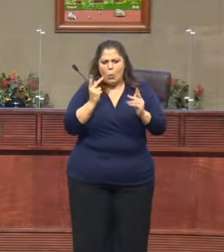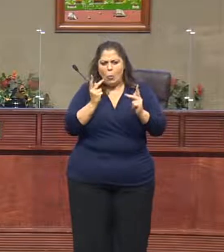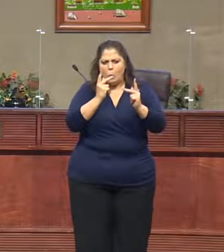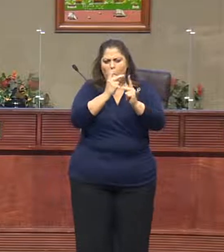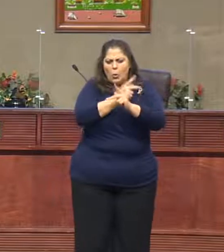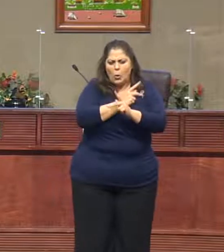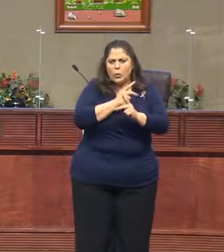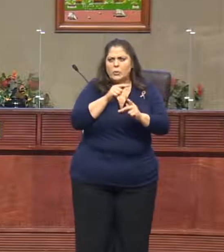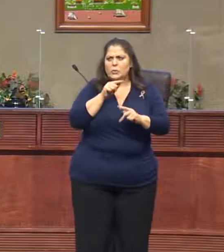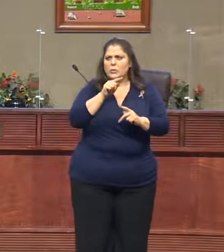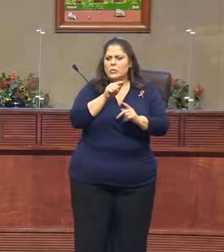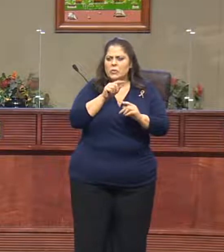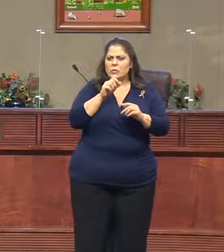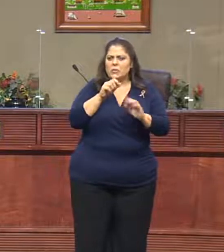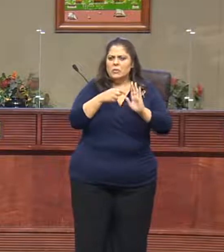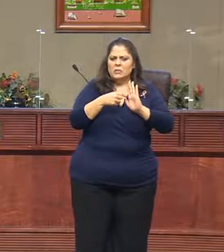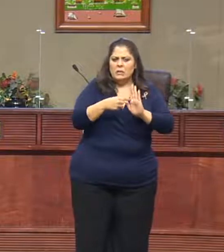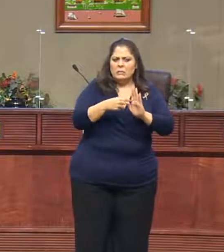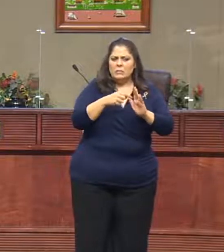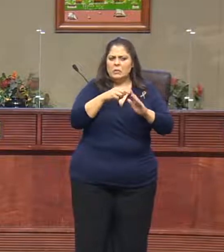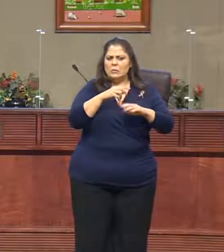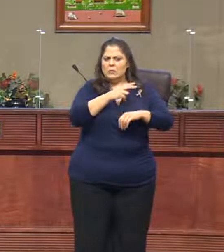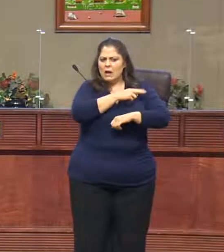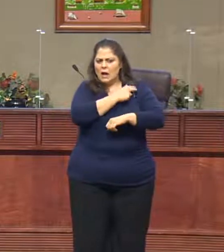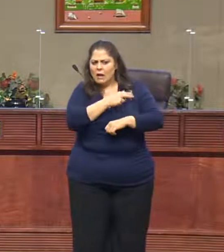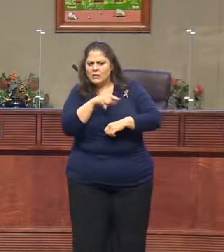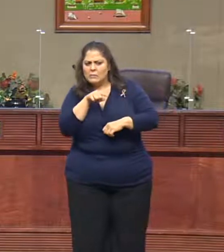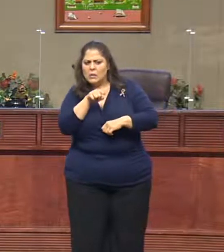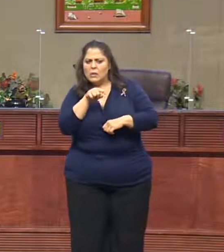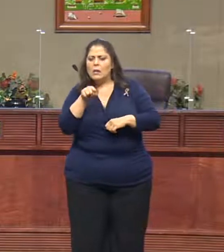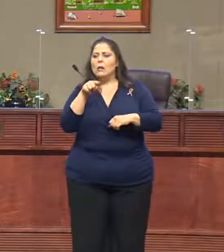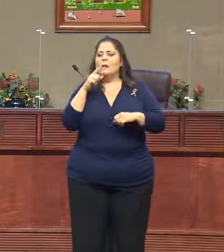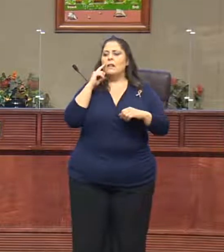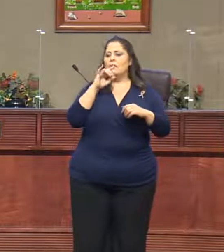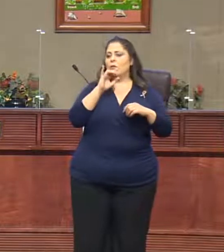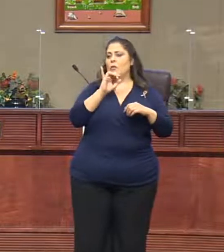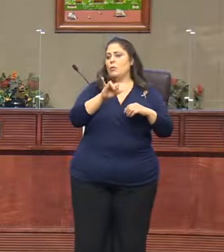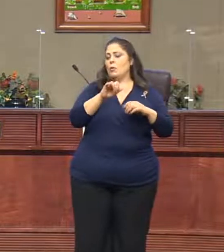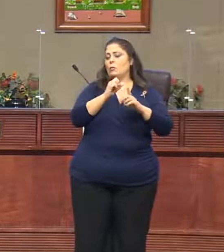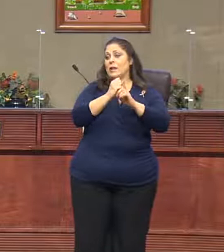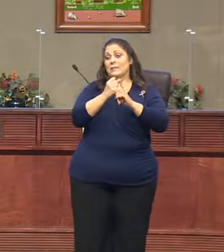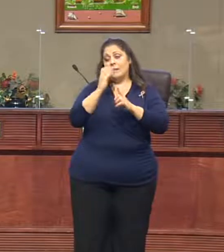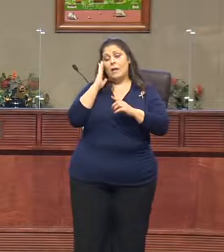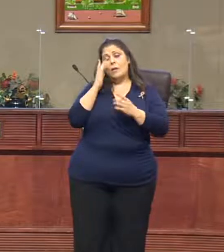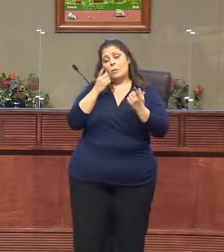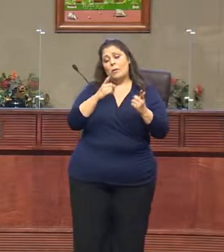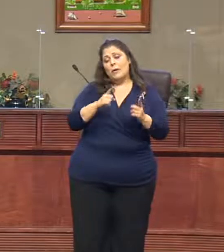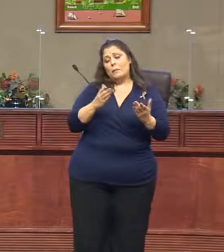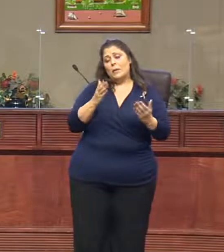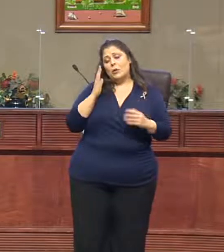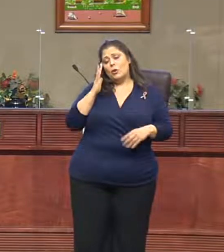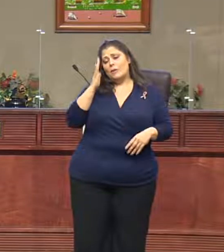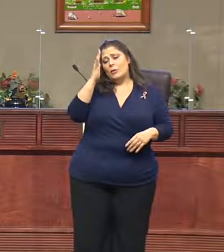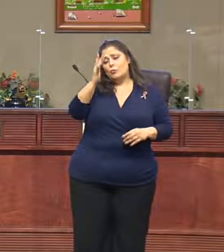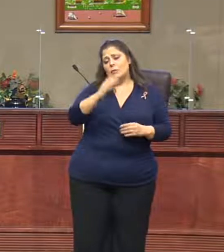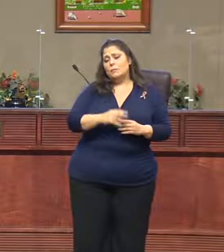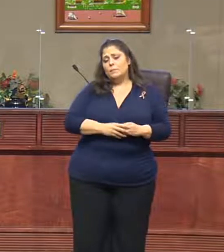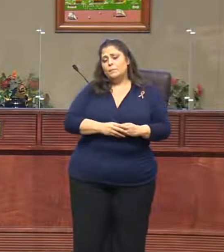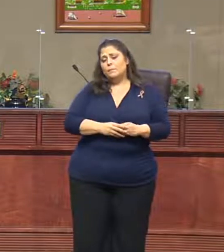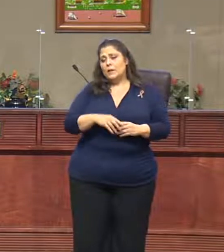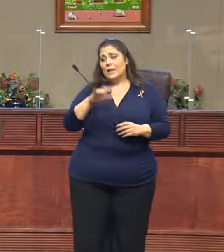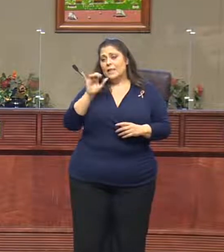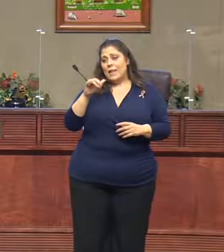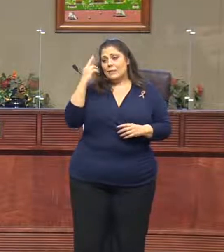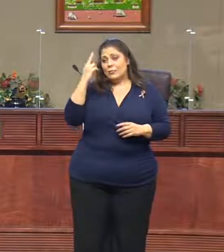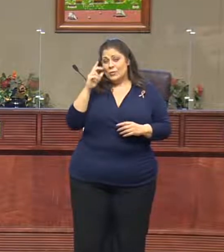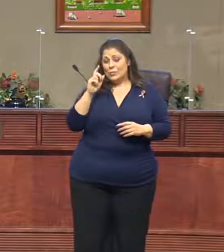our level, but at the national level of those variants cases. And that will happen to us eventually. And that's why we